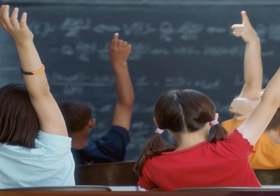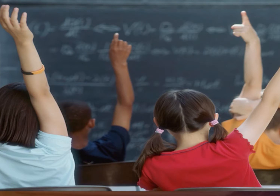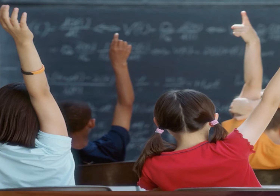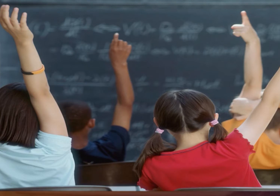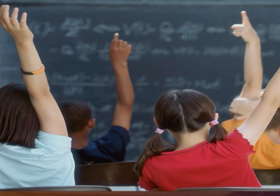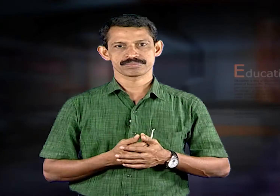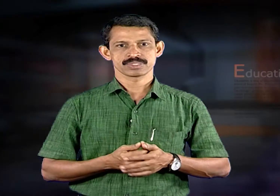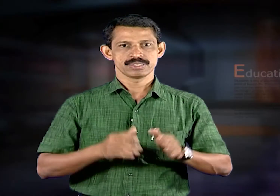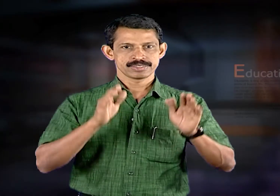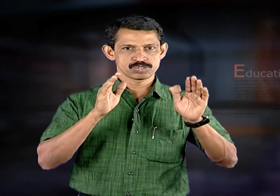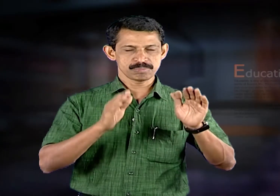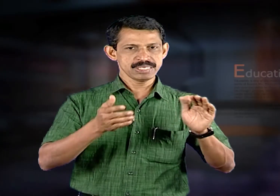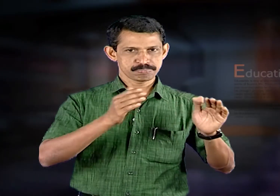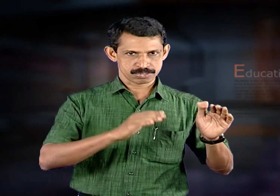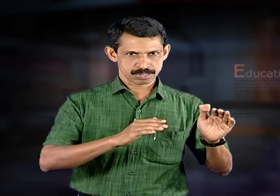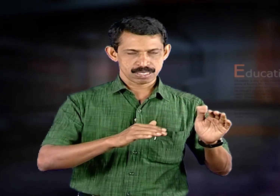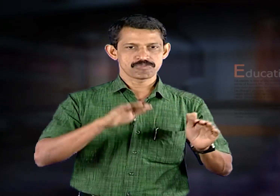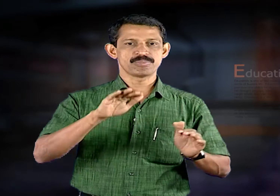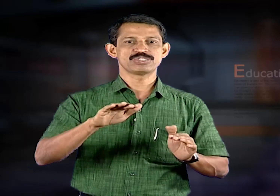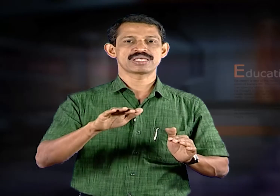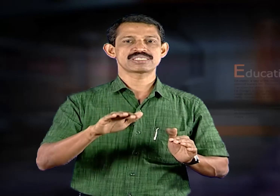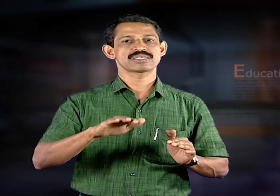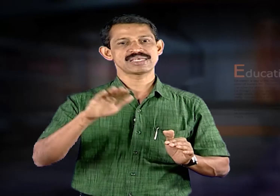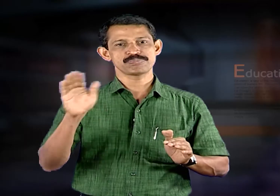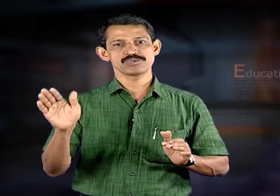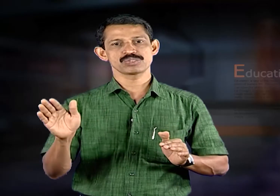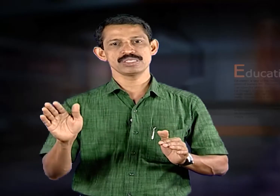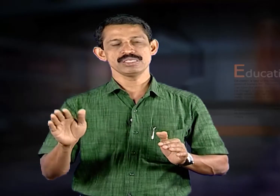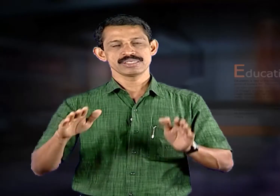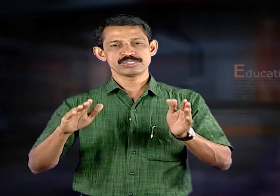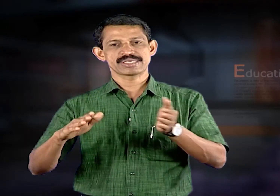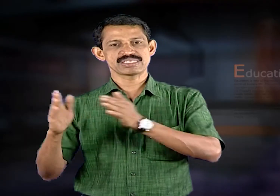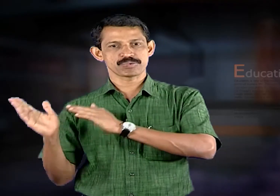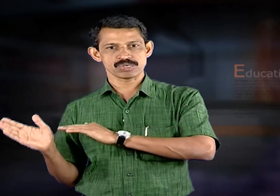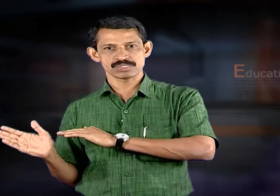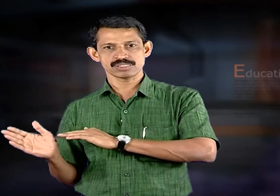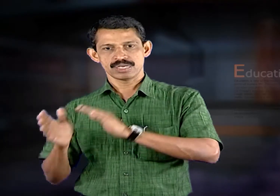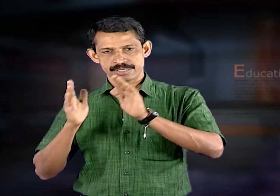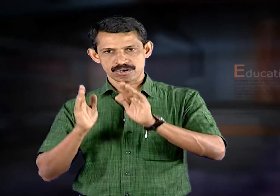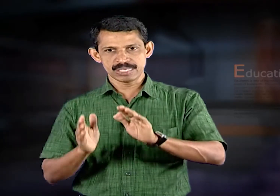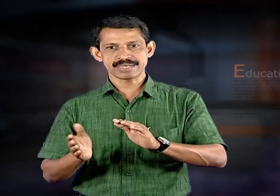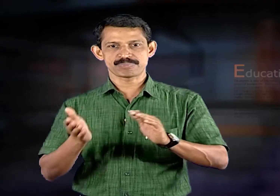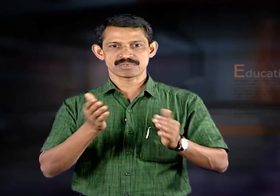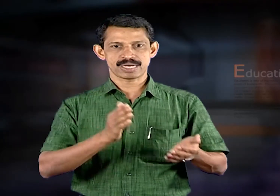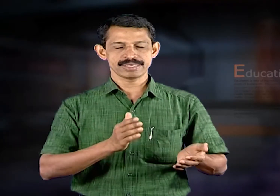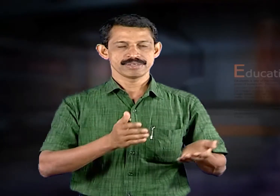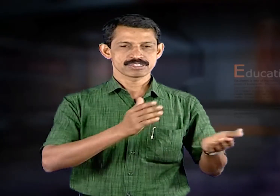education. To simply put, formal education corresponds to the education process normally adopted by schools